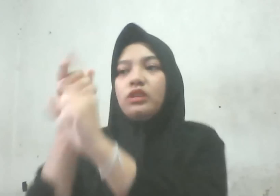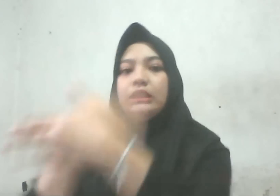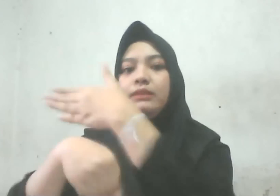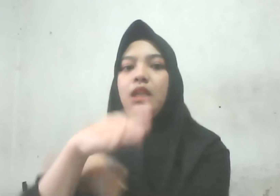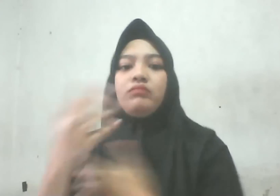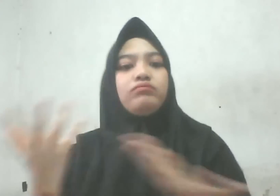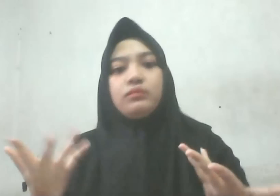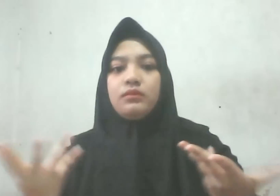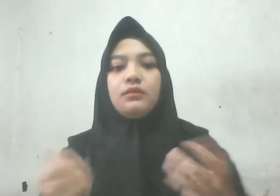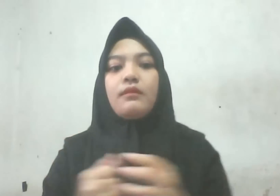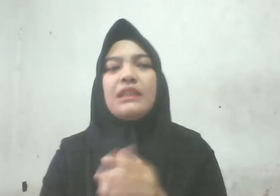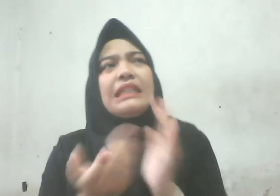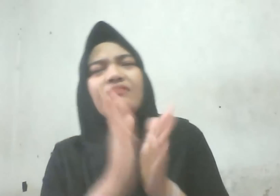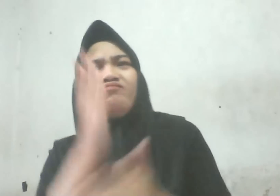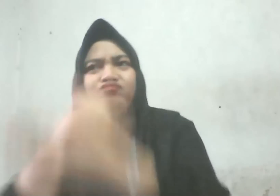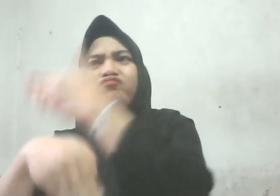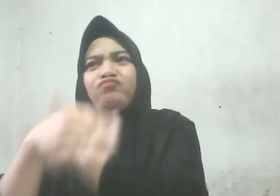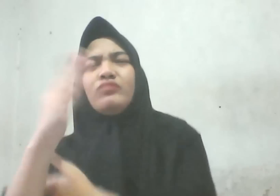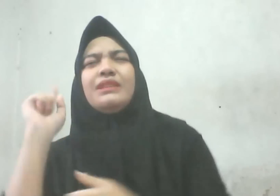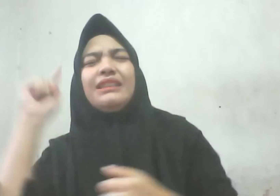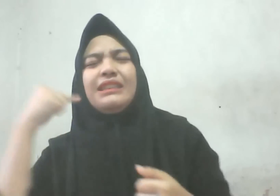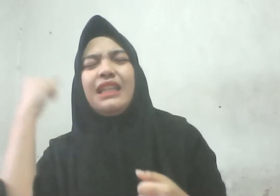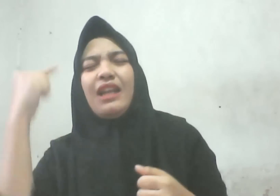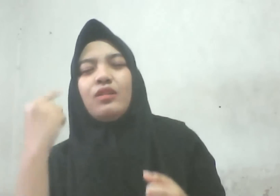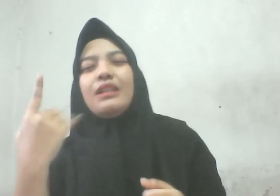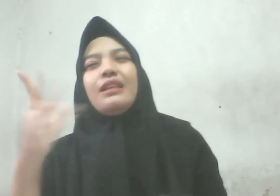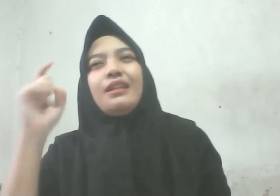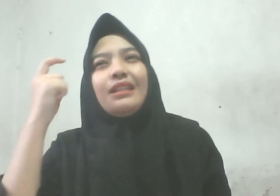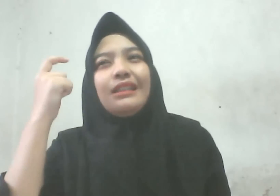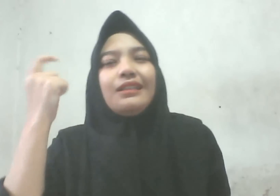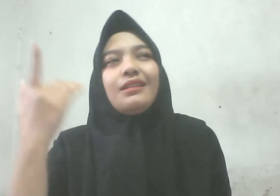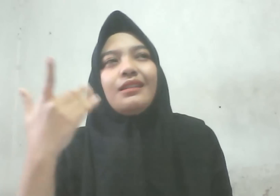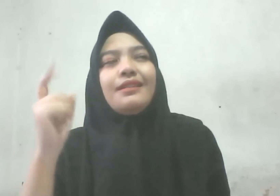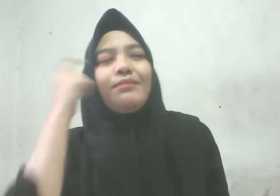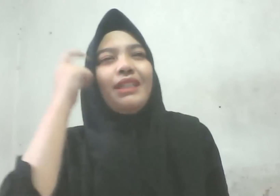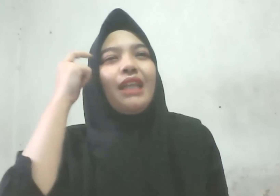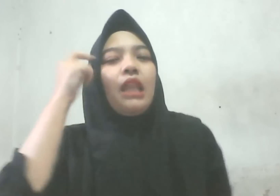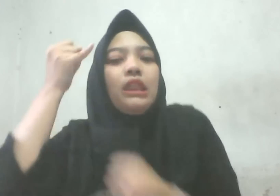Disabled people are always considered at the end of conversations,